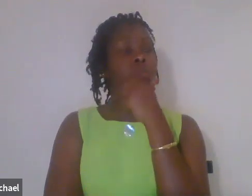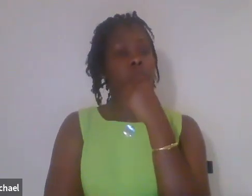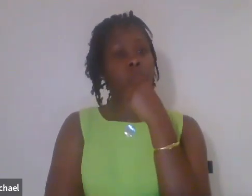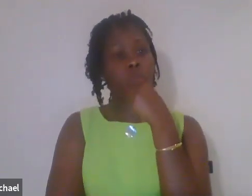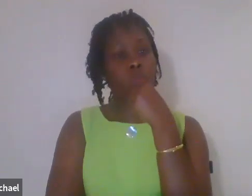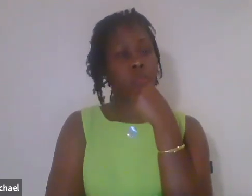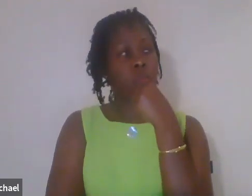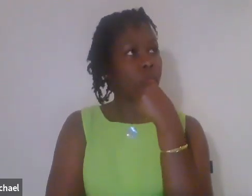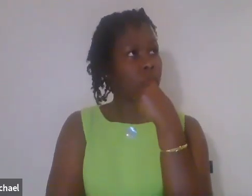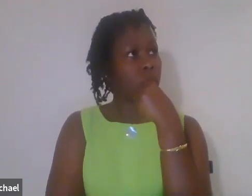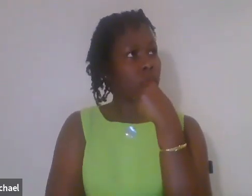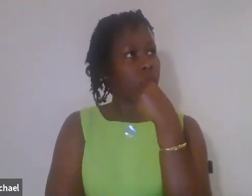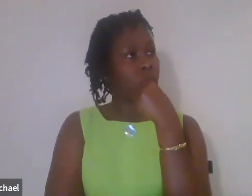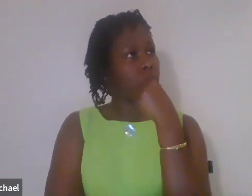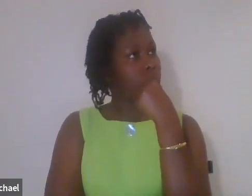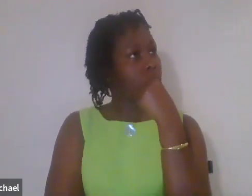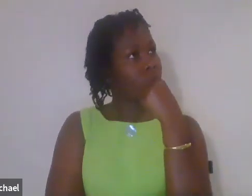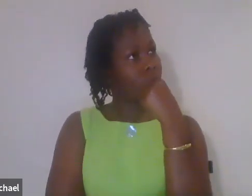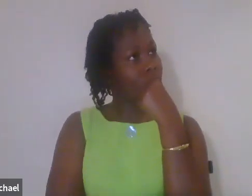Yes, hello. Yes, Josfera.